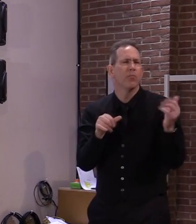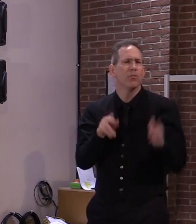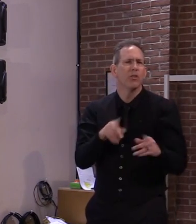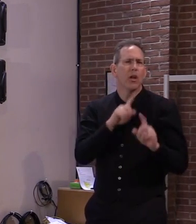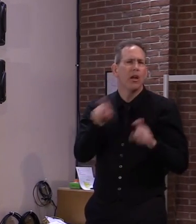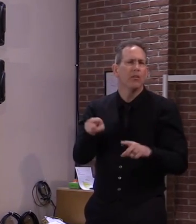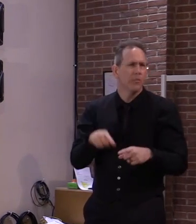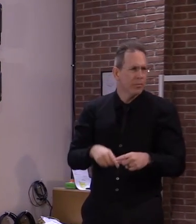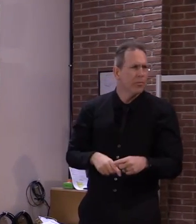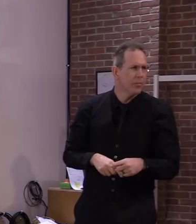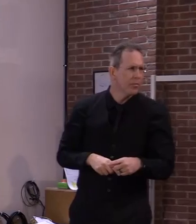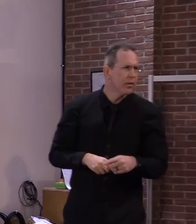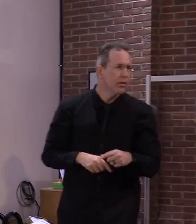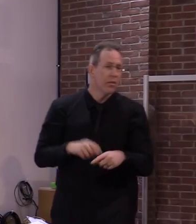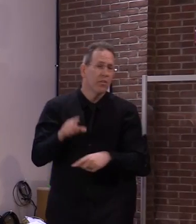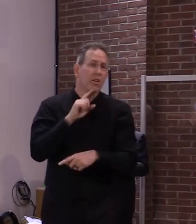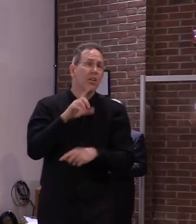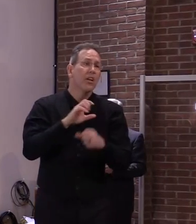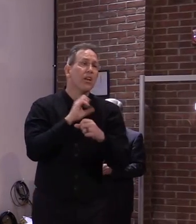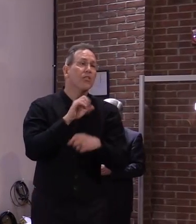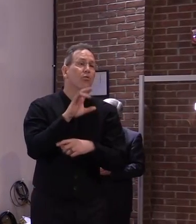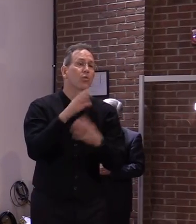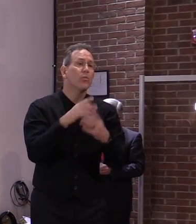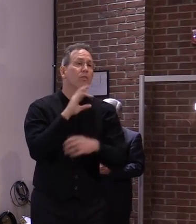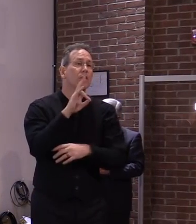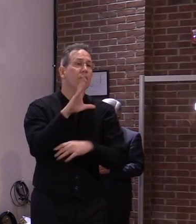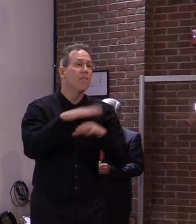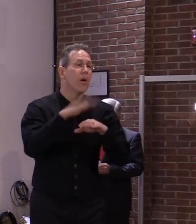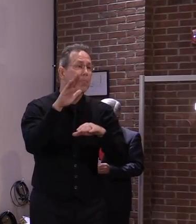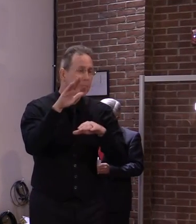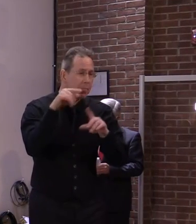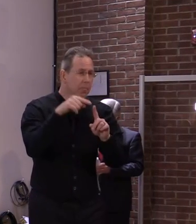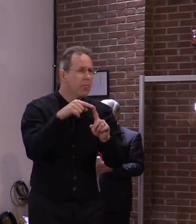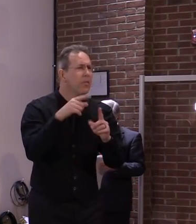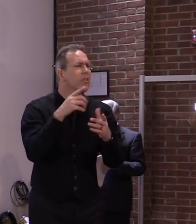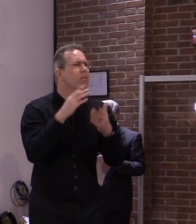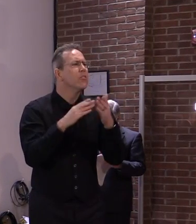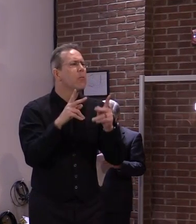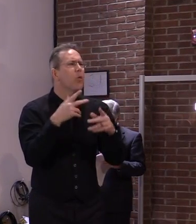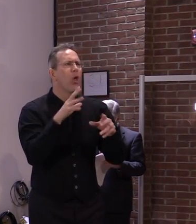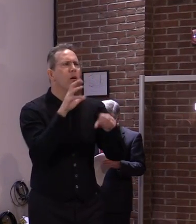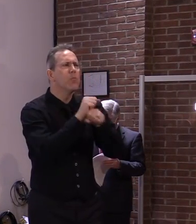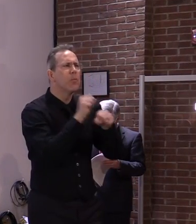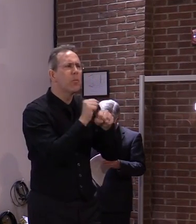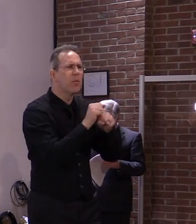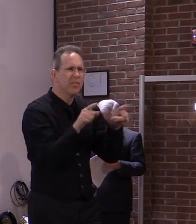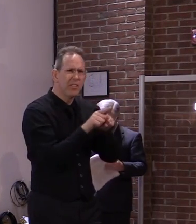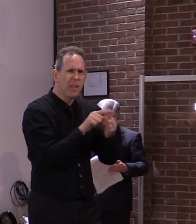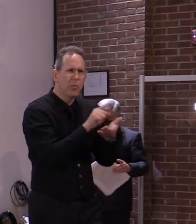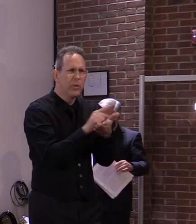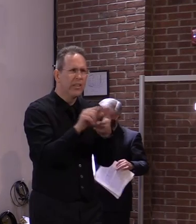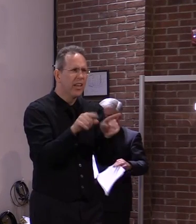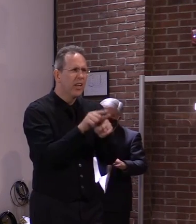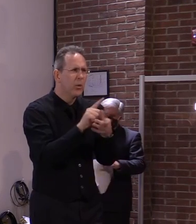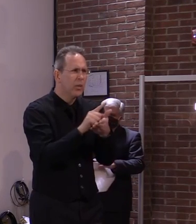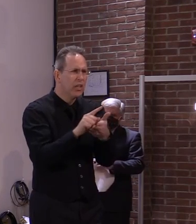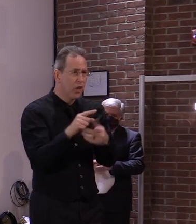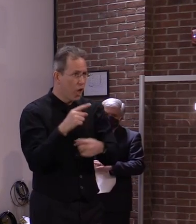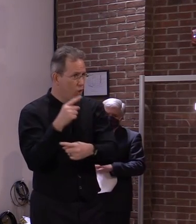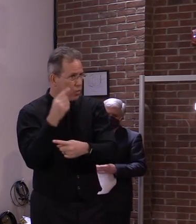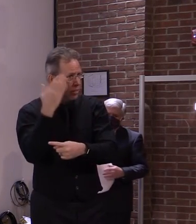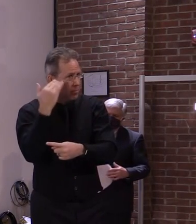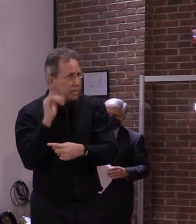early registrants were able to get appointments the same week. Do you expect appointments available next week for the early registrants